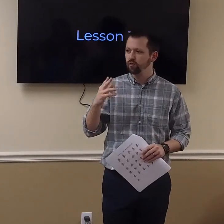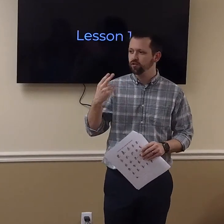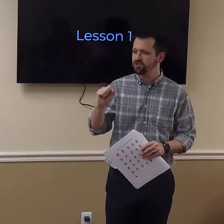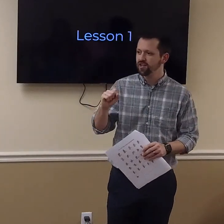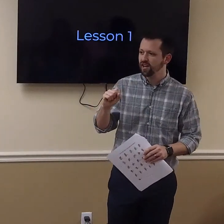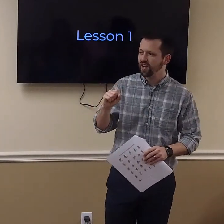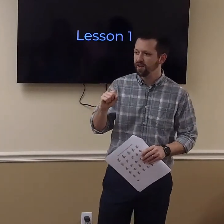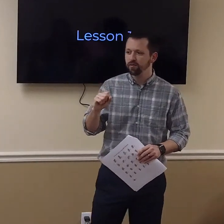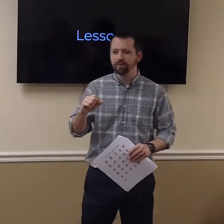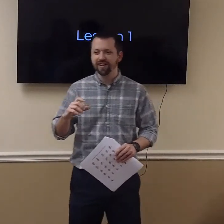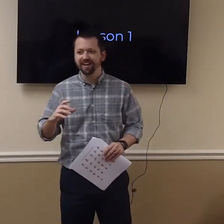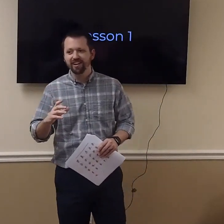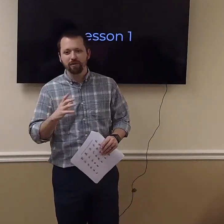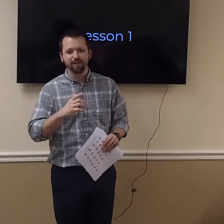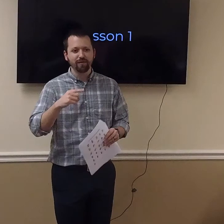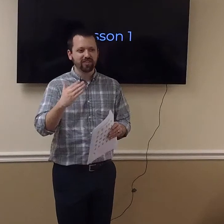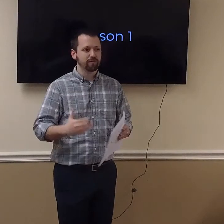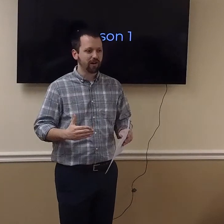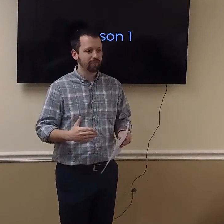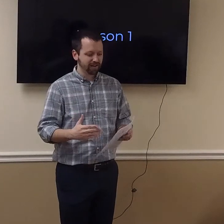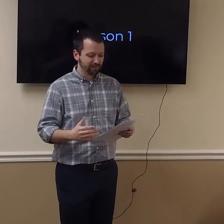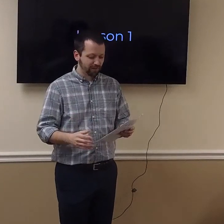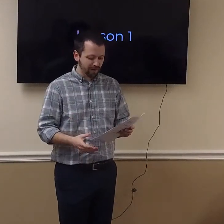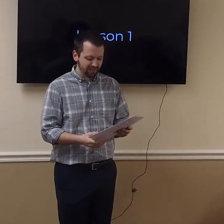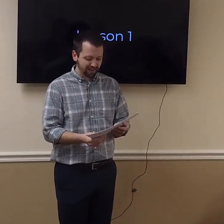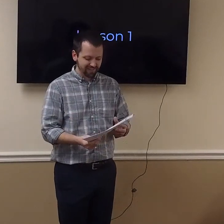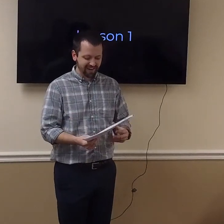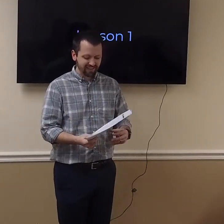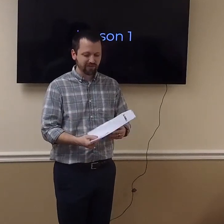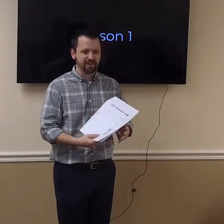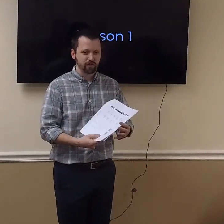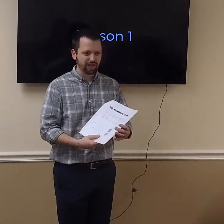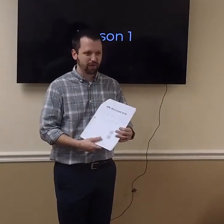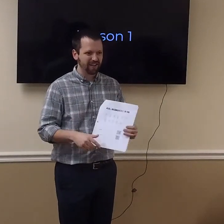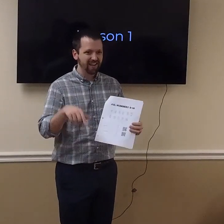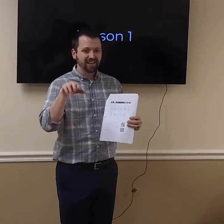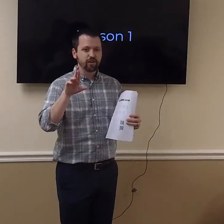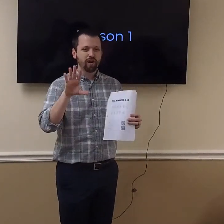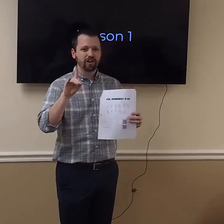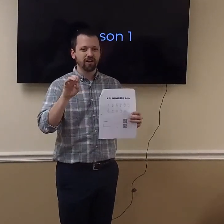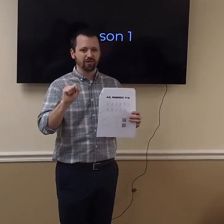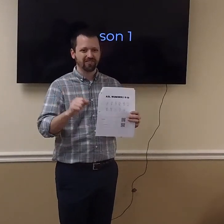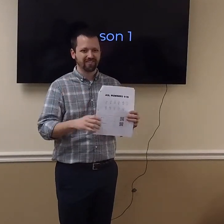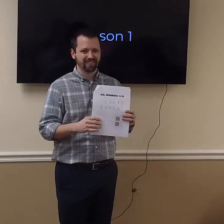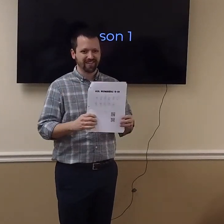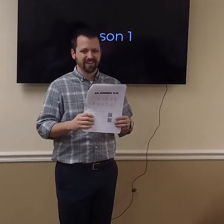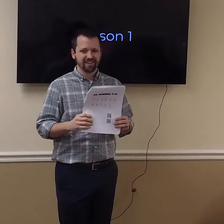schoolers, you'll be fine with this part, but for the rest of us, this was kind of a new thing for me. QR codes.